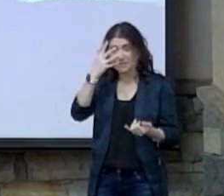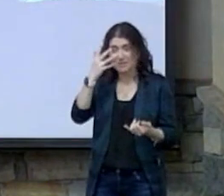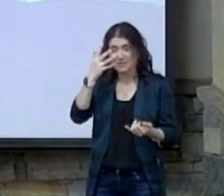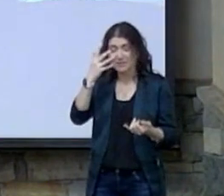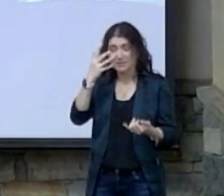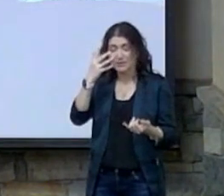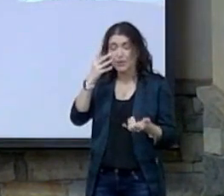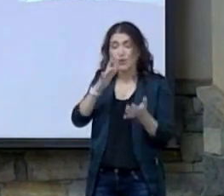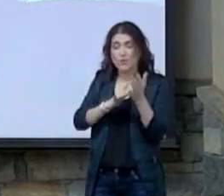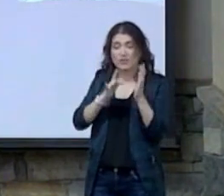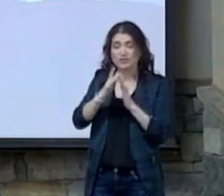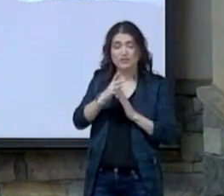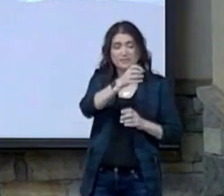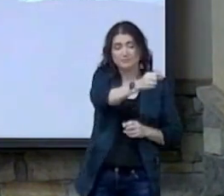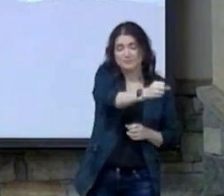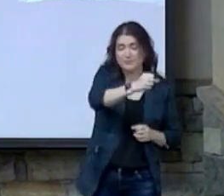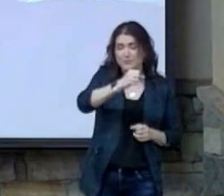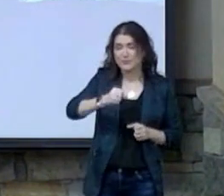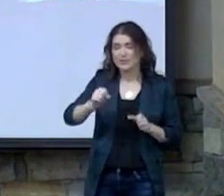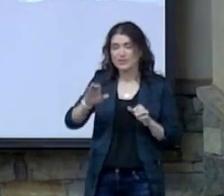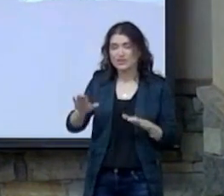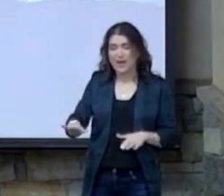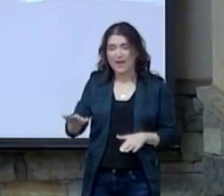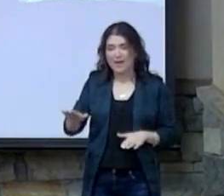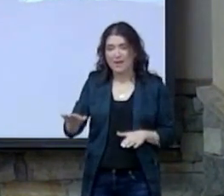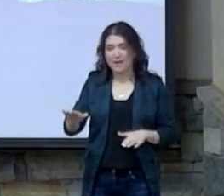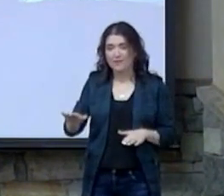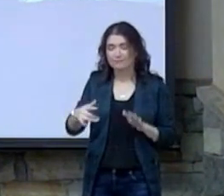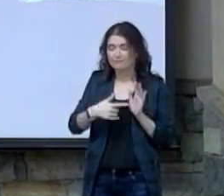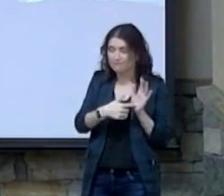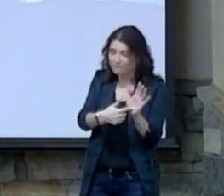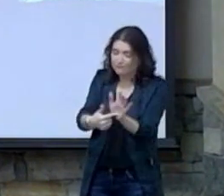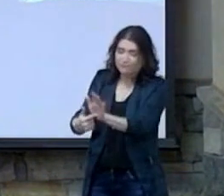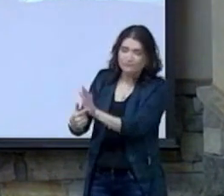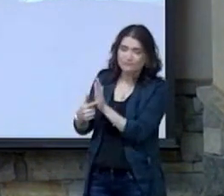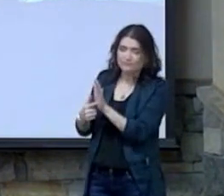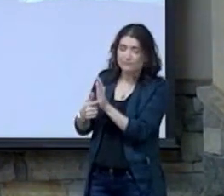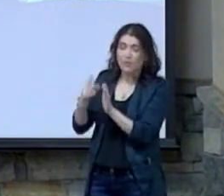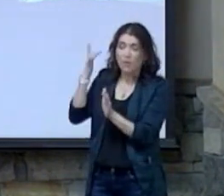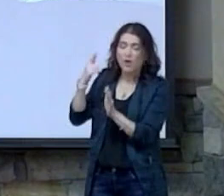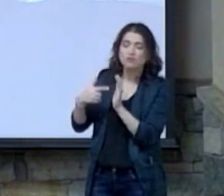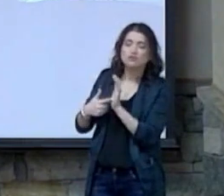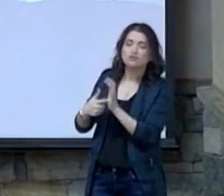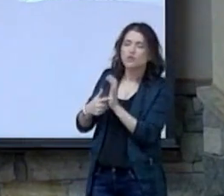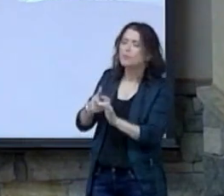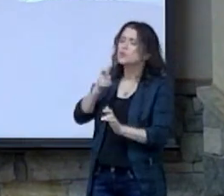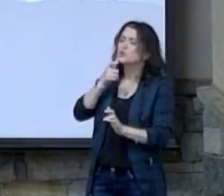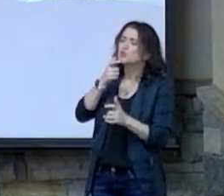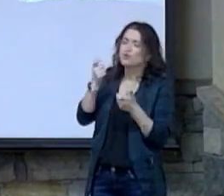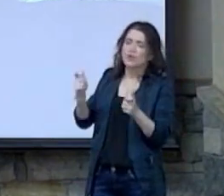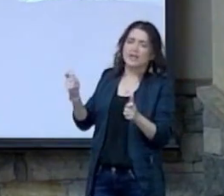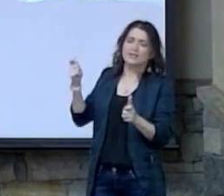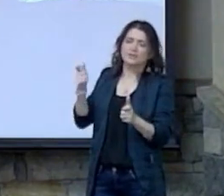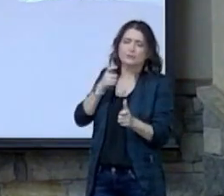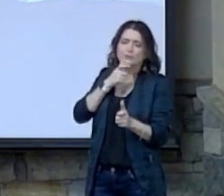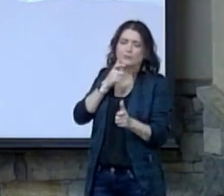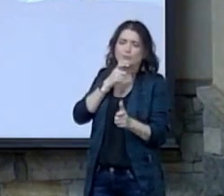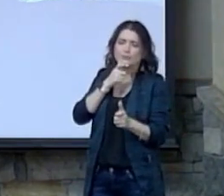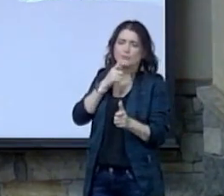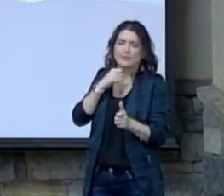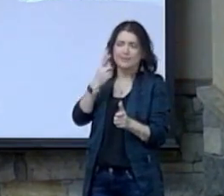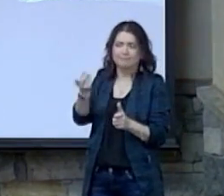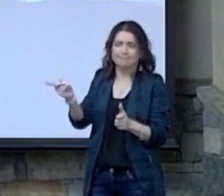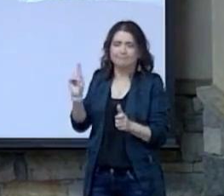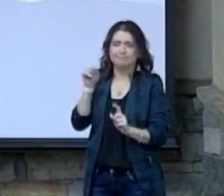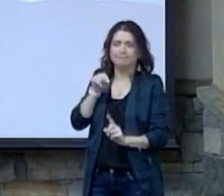takes a child and brings a child into their midst to illustrate to them who would be the greatest? You see, there